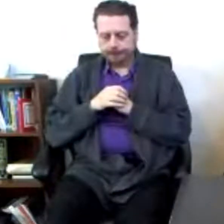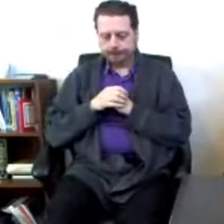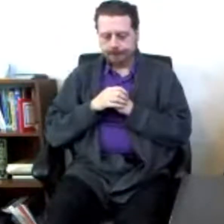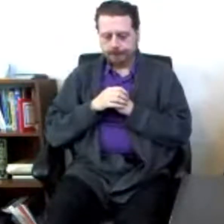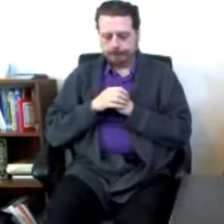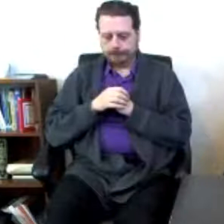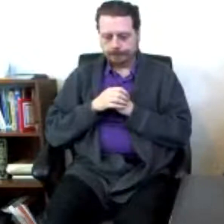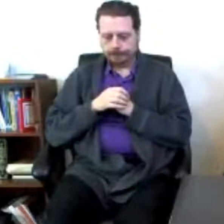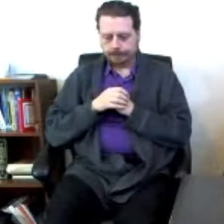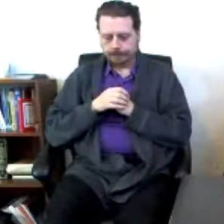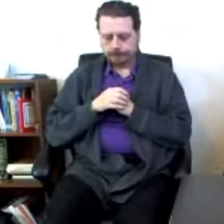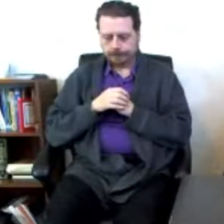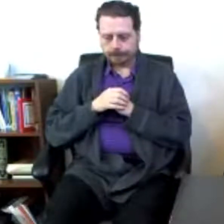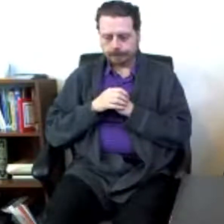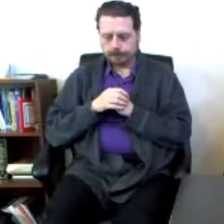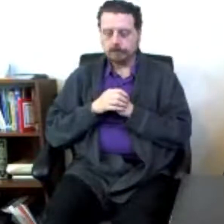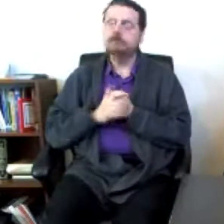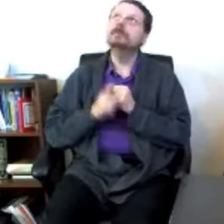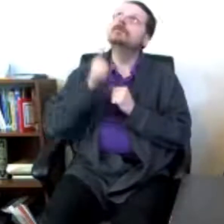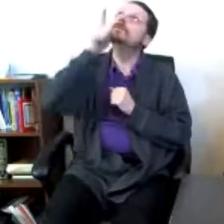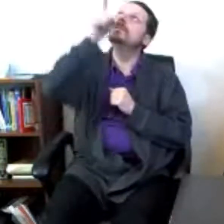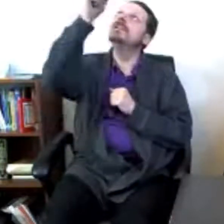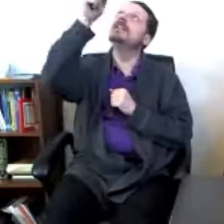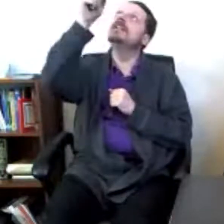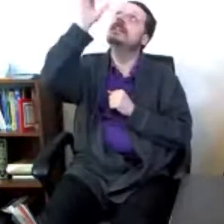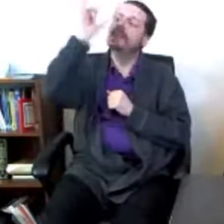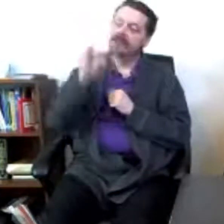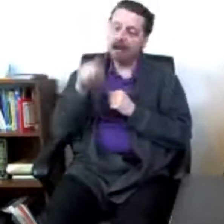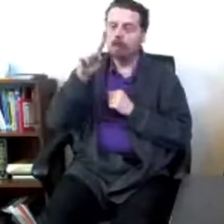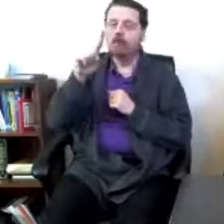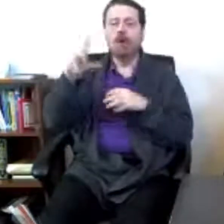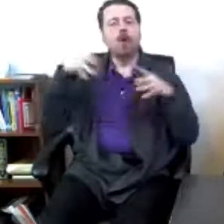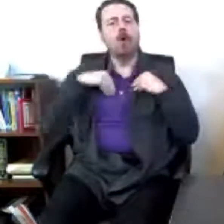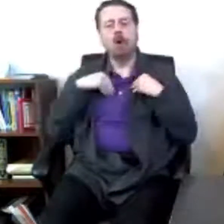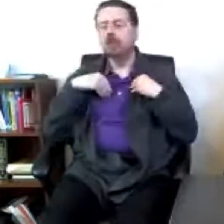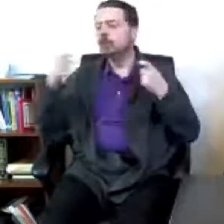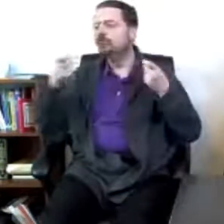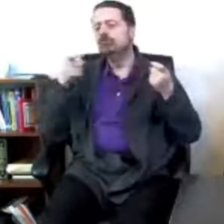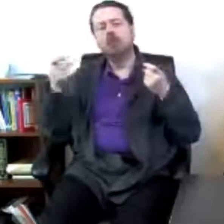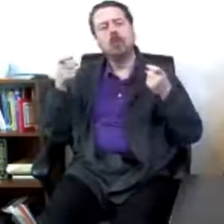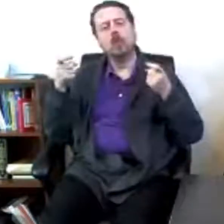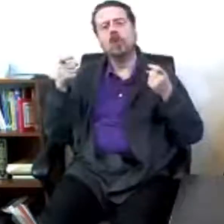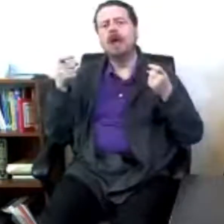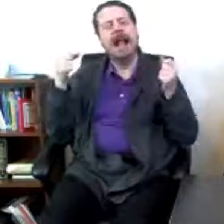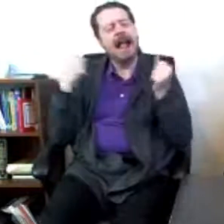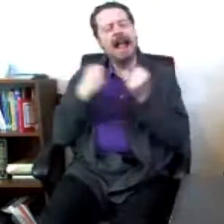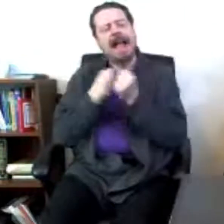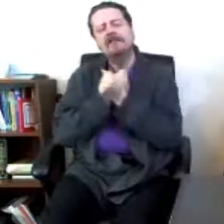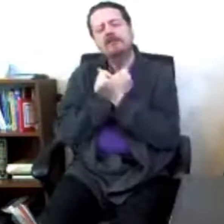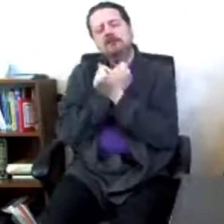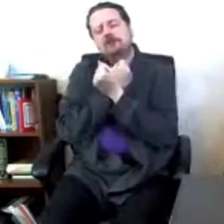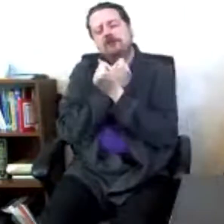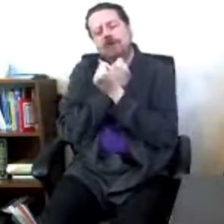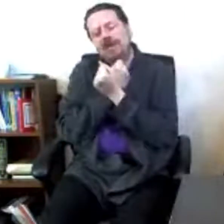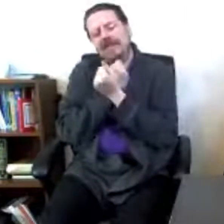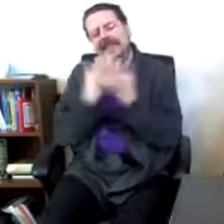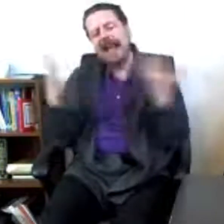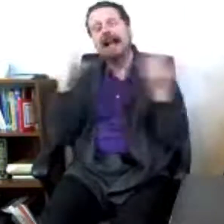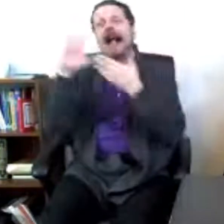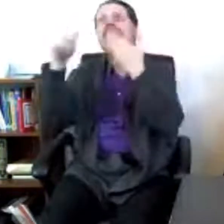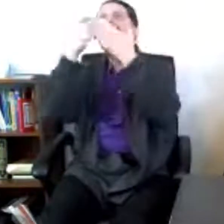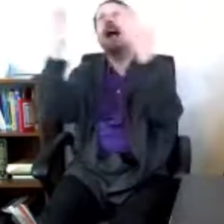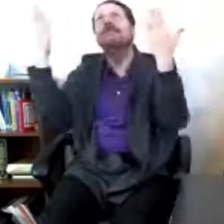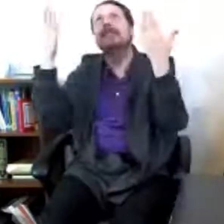Allah is the one who has ownership and control of everything there is in